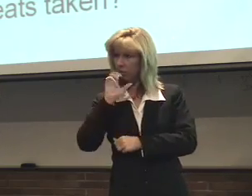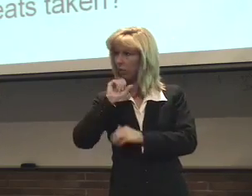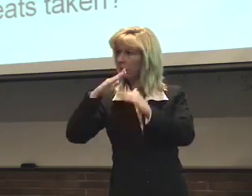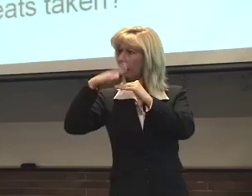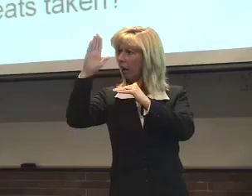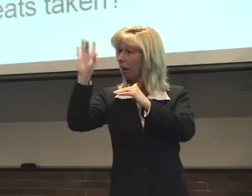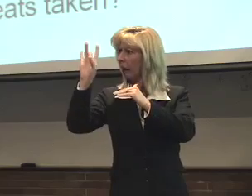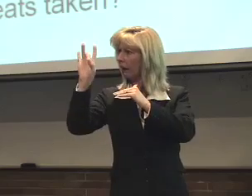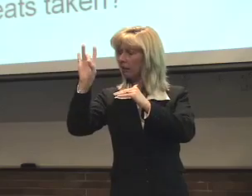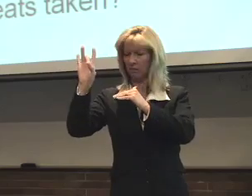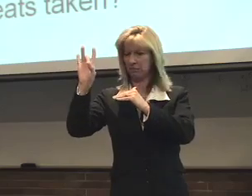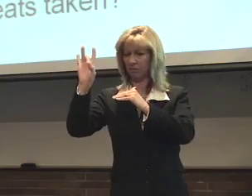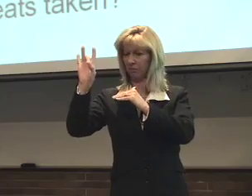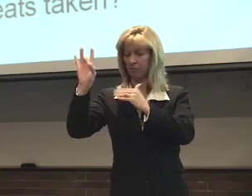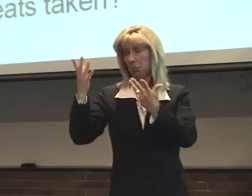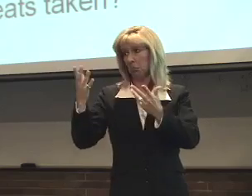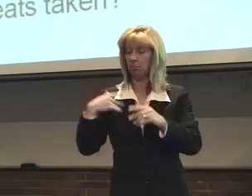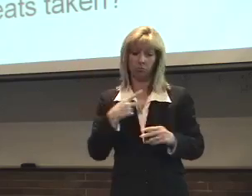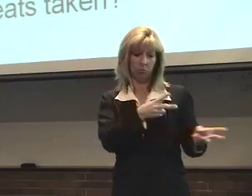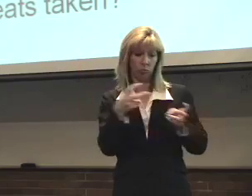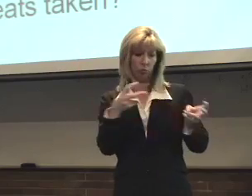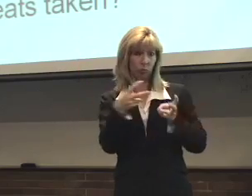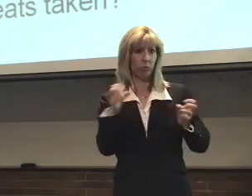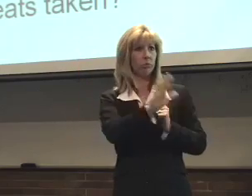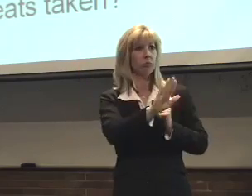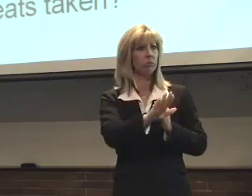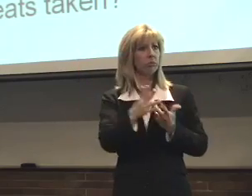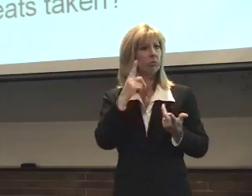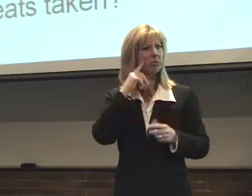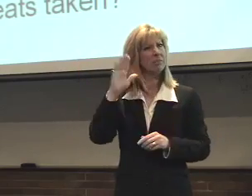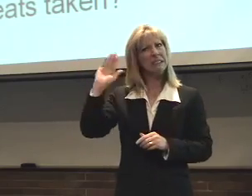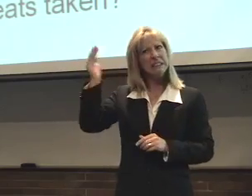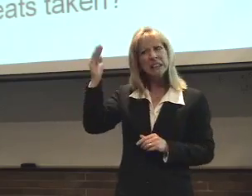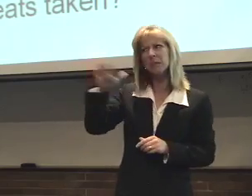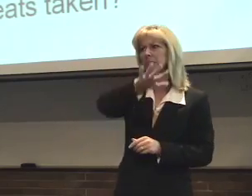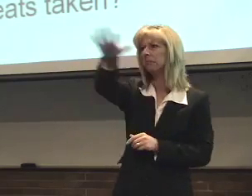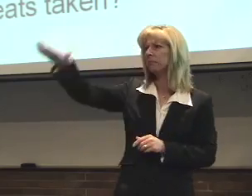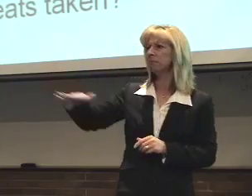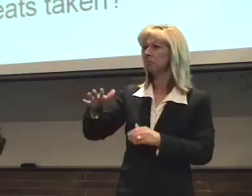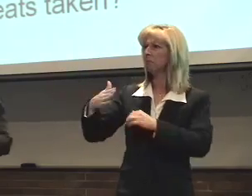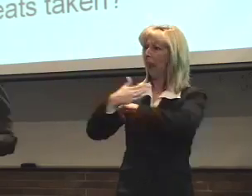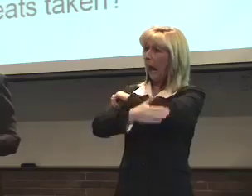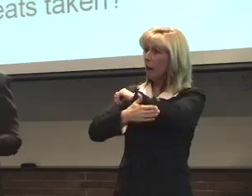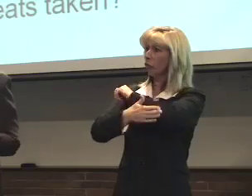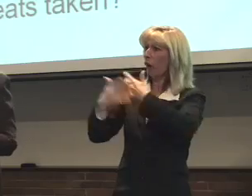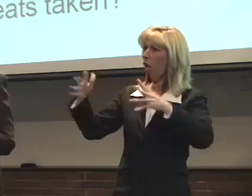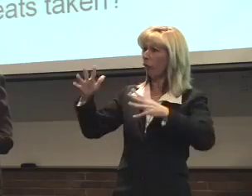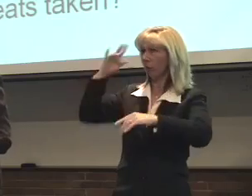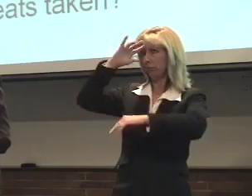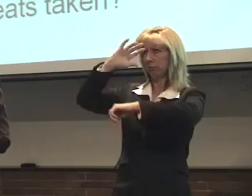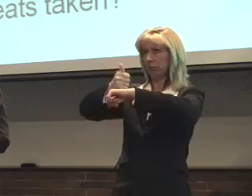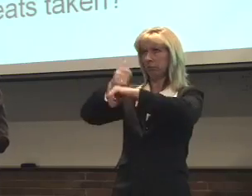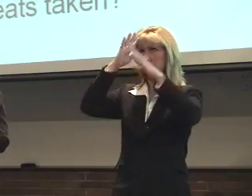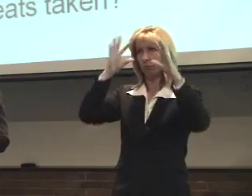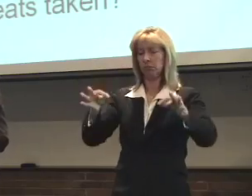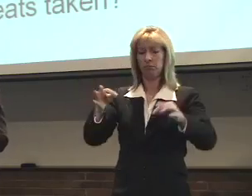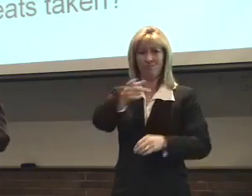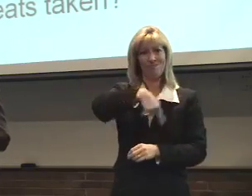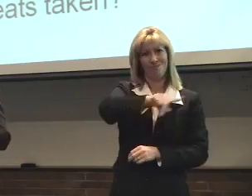could possibly have deaf kids reading at 7 years old, that we could have norms for. So, ridiculous. But clearly they can do it.